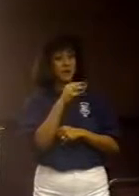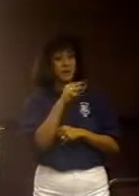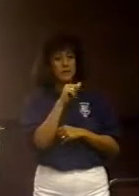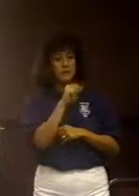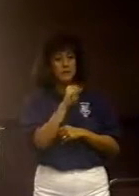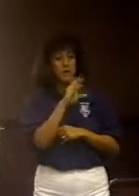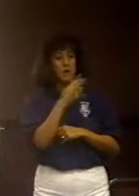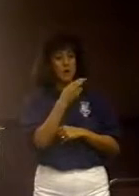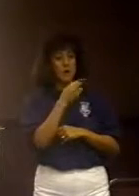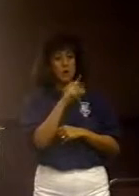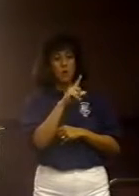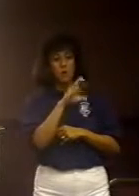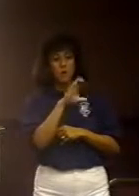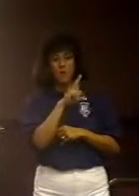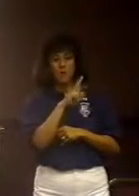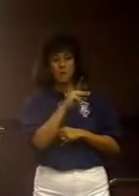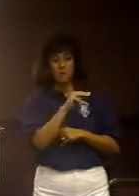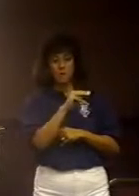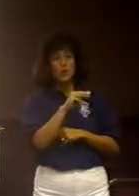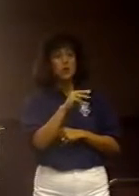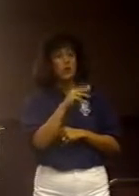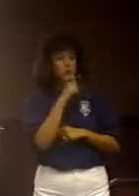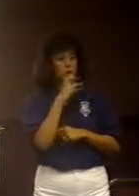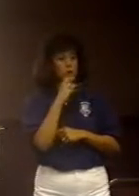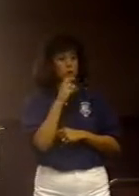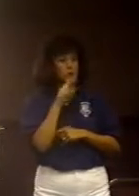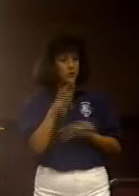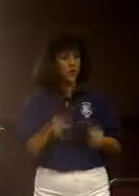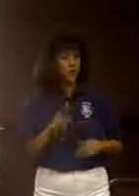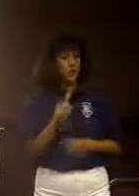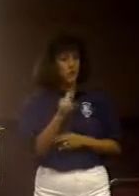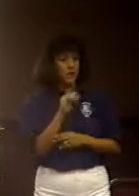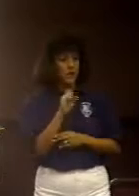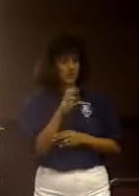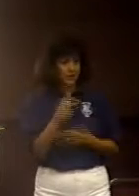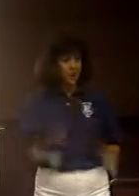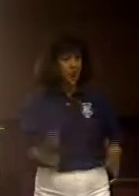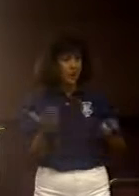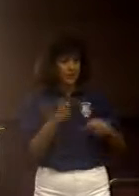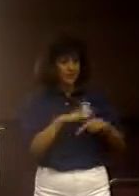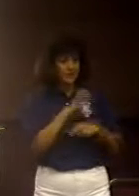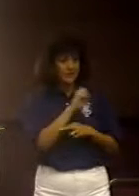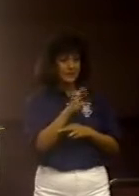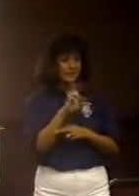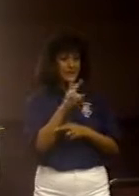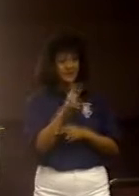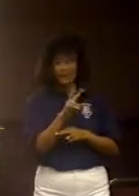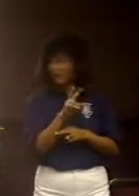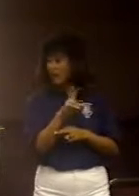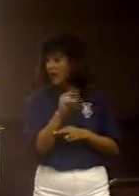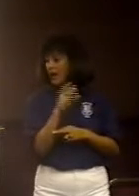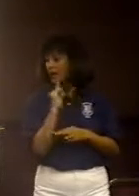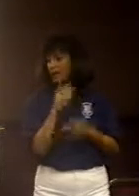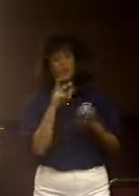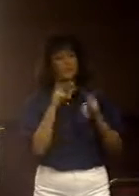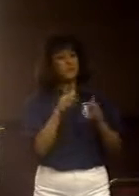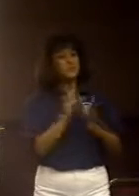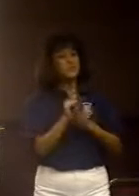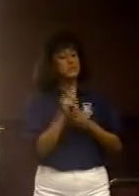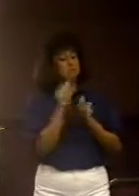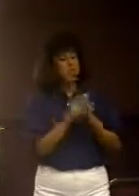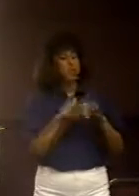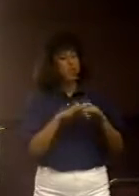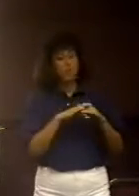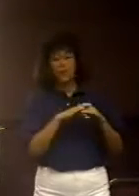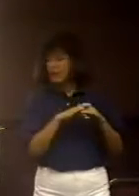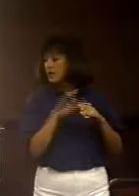Holcomb, who it's my understanding was raised on C2. And they published this article in the Journal of Speech and Hearing